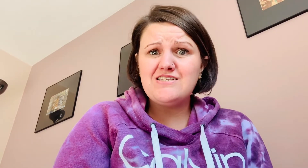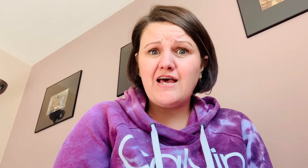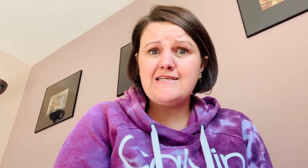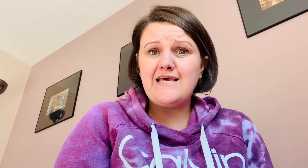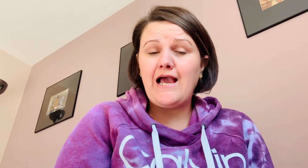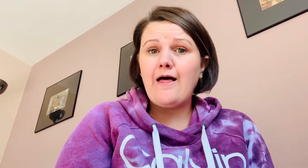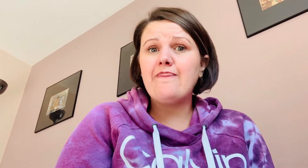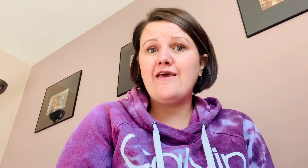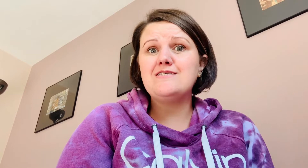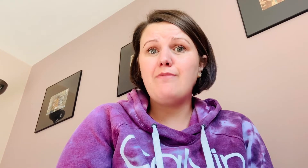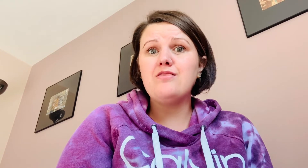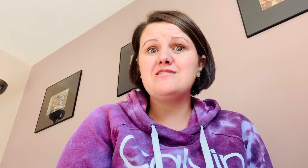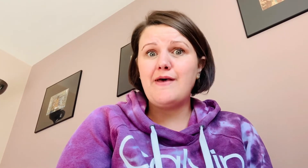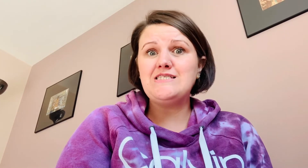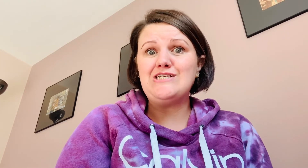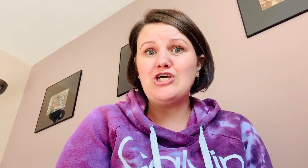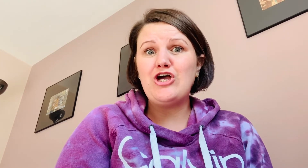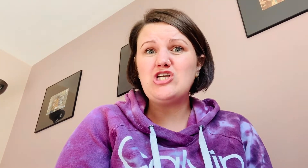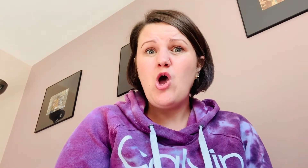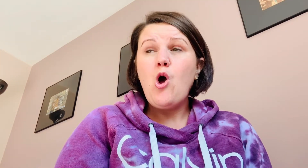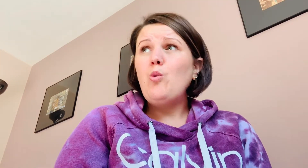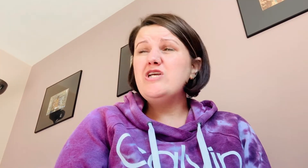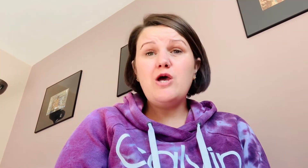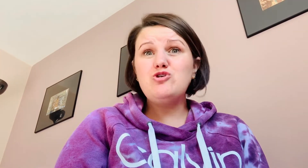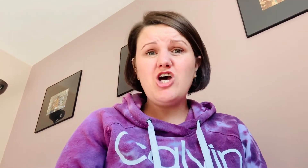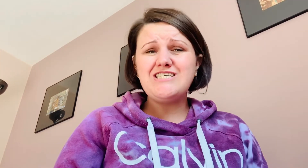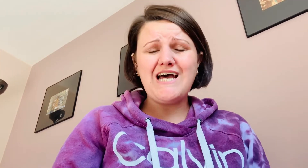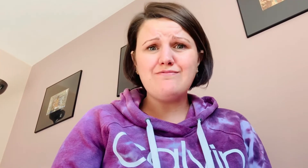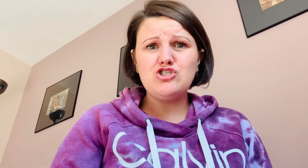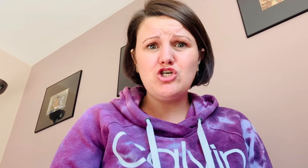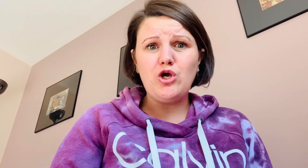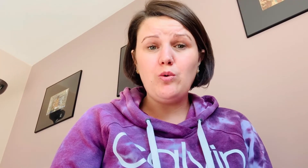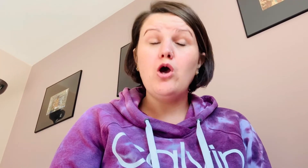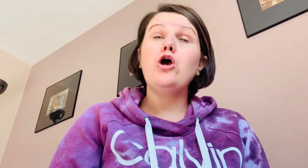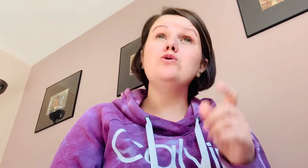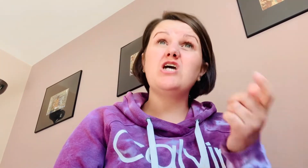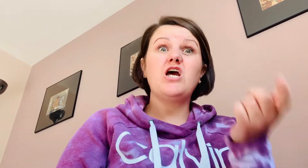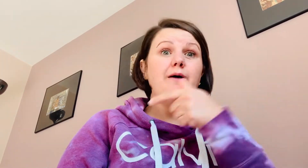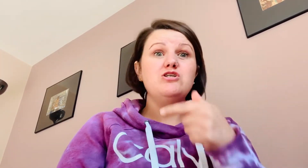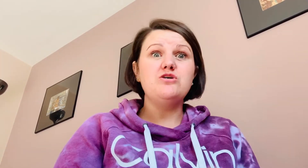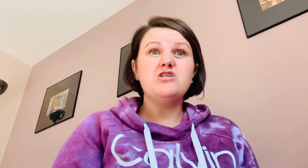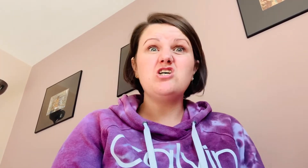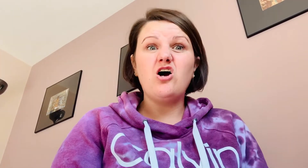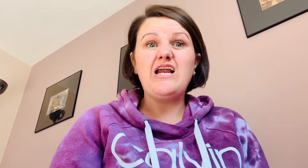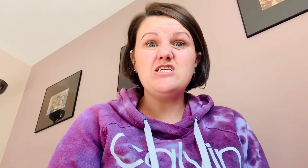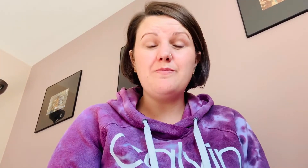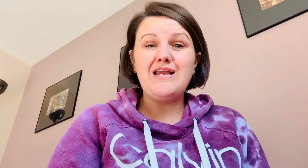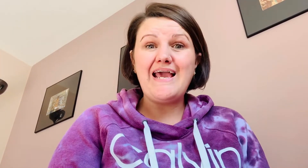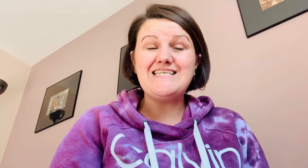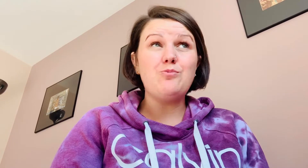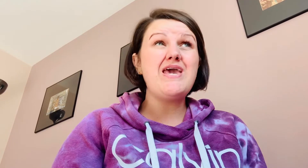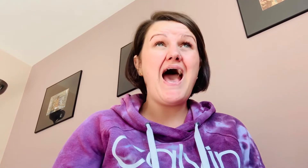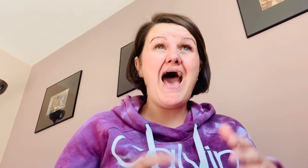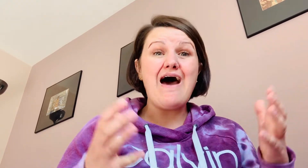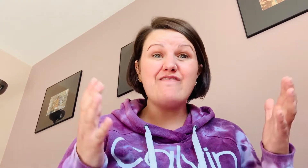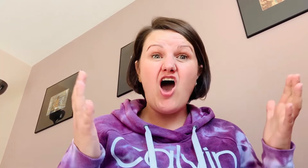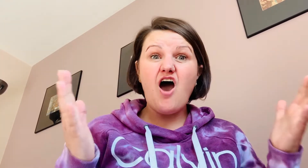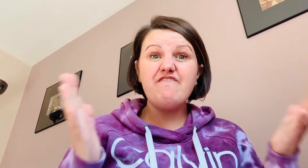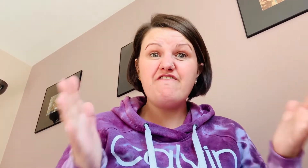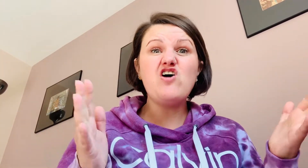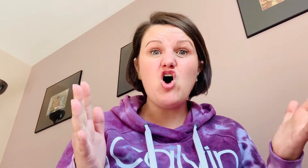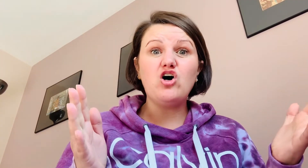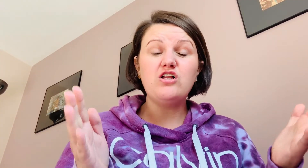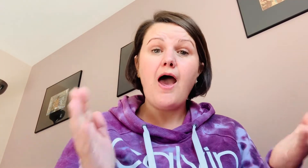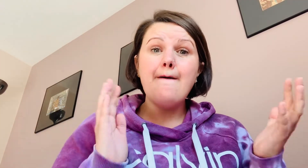very exciting at this month's Messy Church. We don't just have Stu, who's going to come and do a song a little bit later. We have